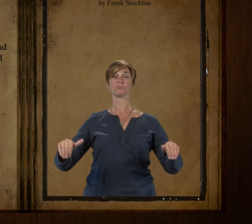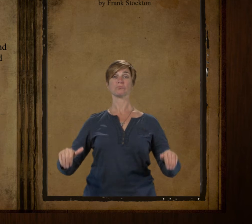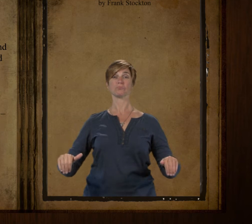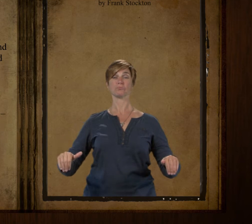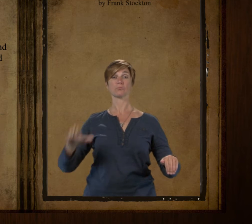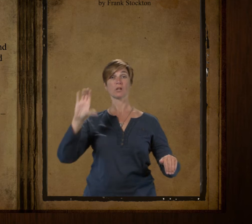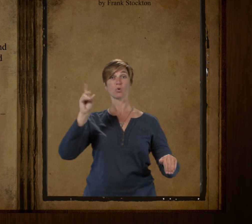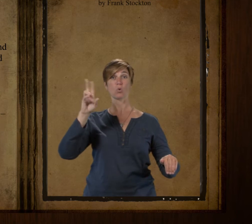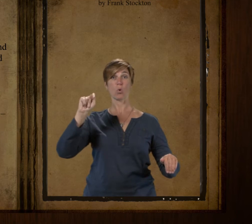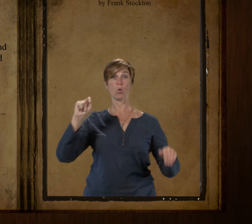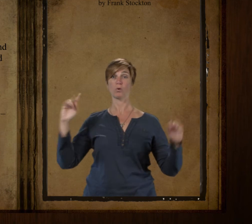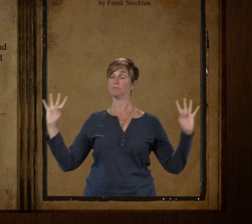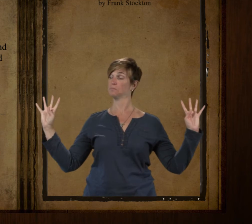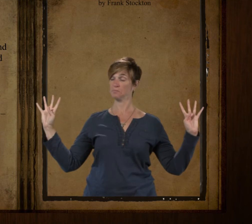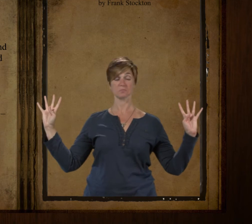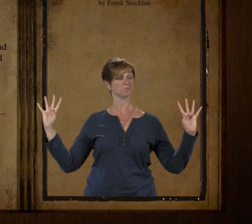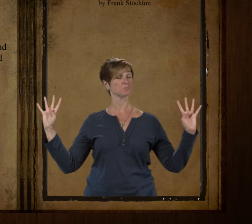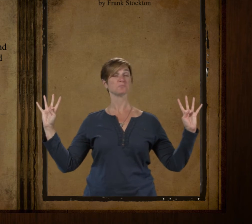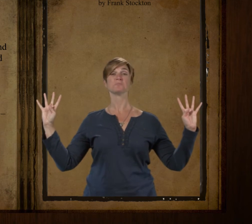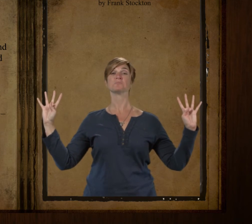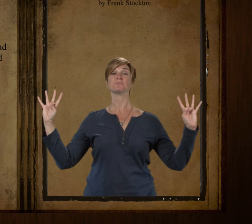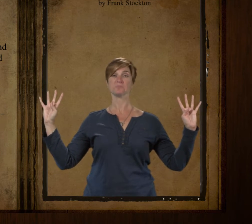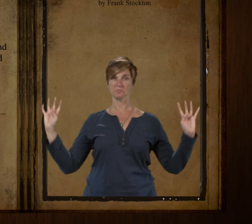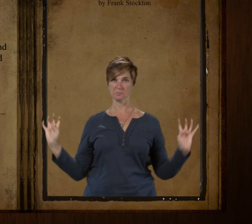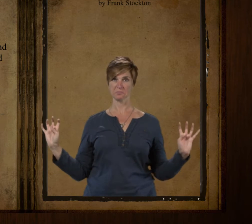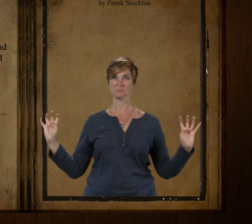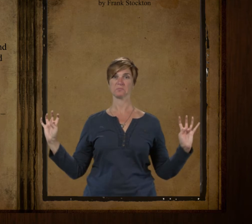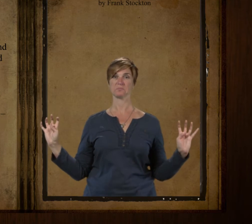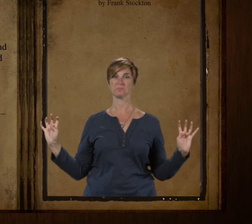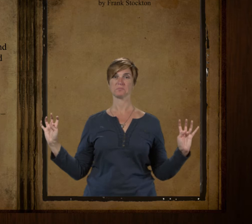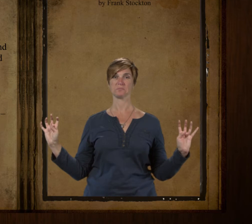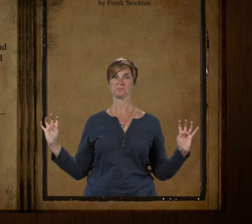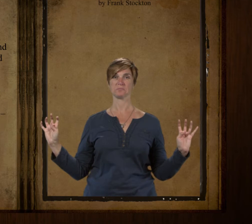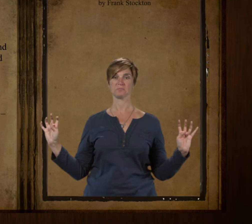portals, so terrible in their similarity.